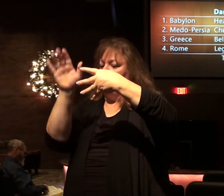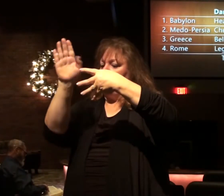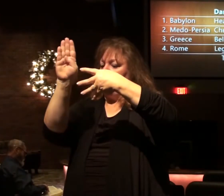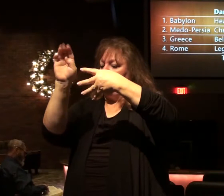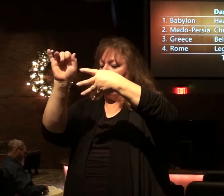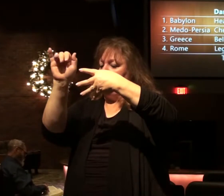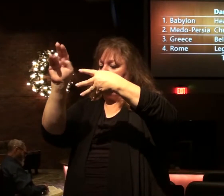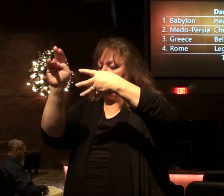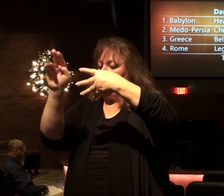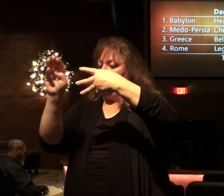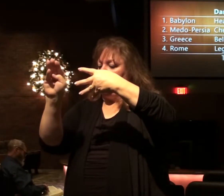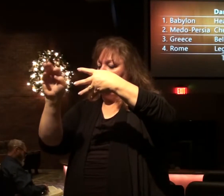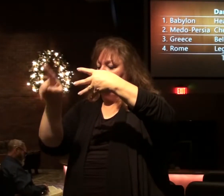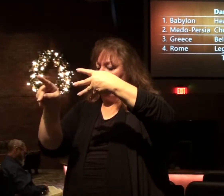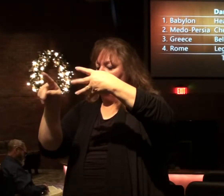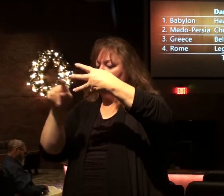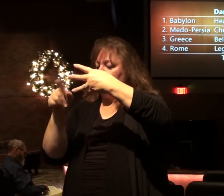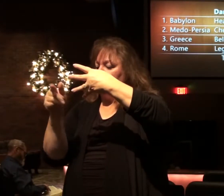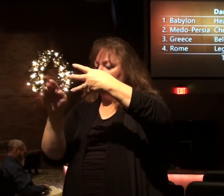Babylon, Medo-Persia, Greece, Rome.